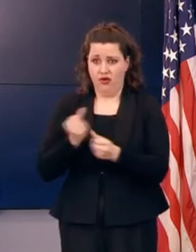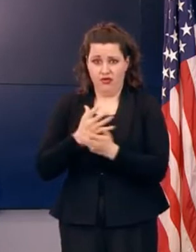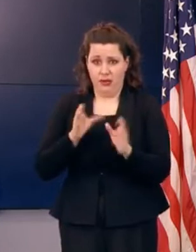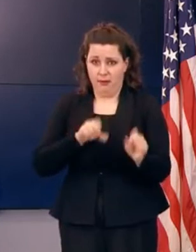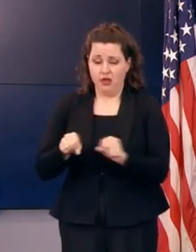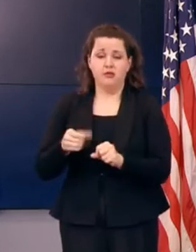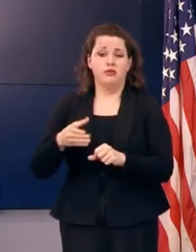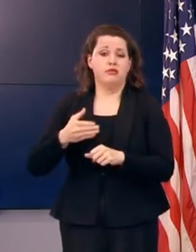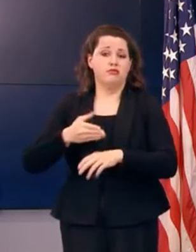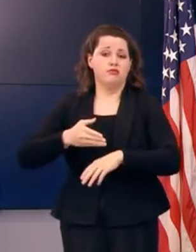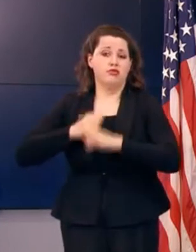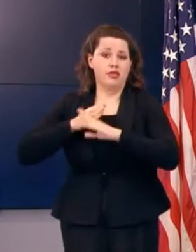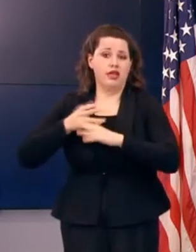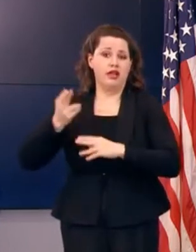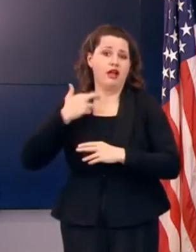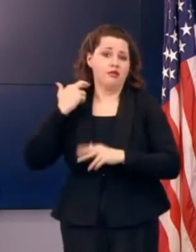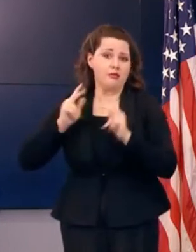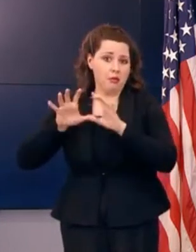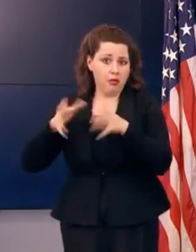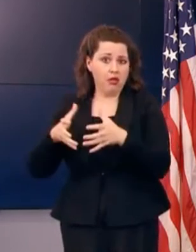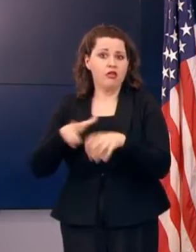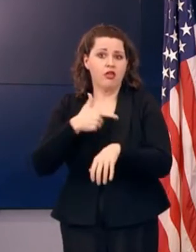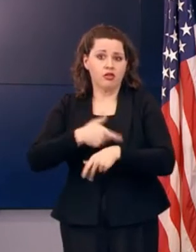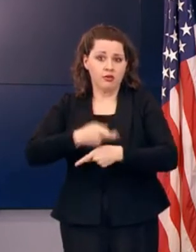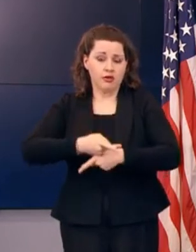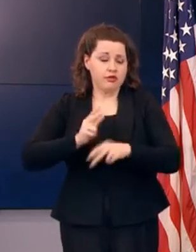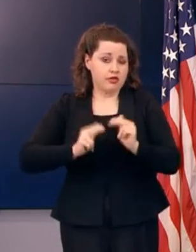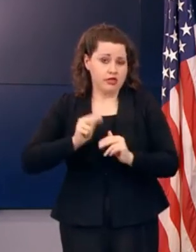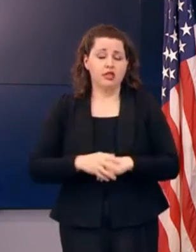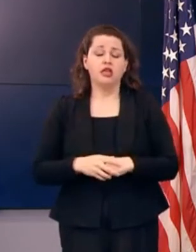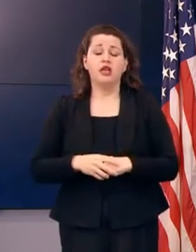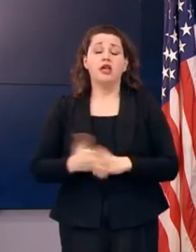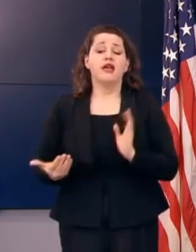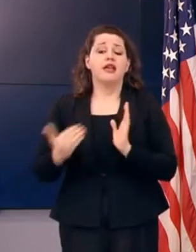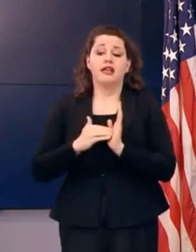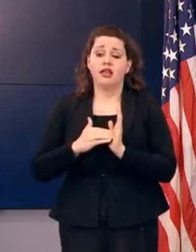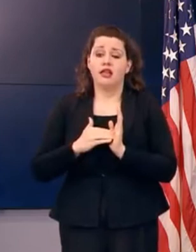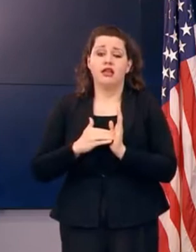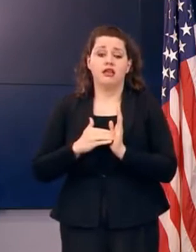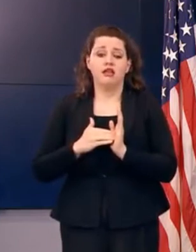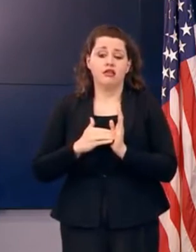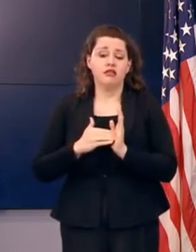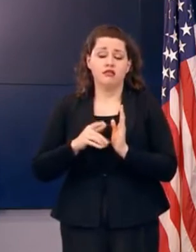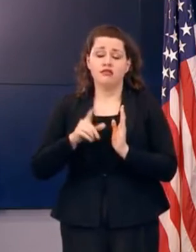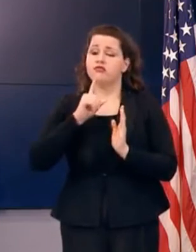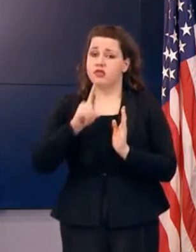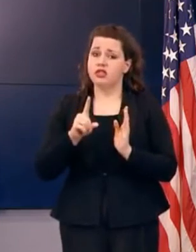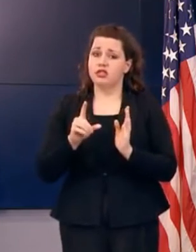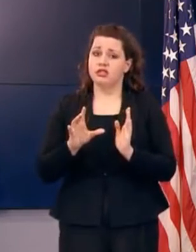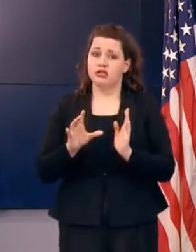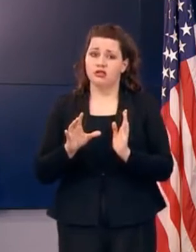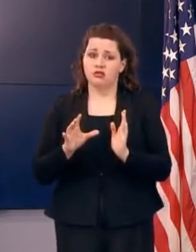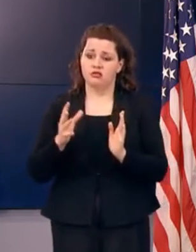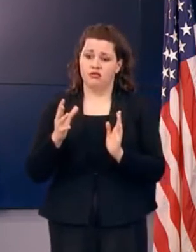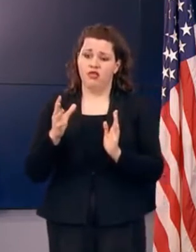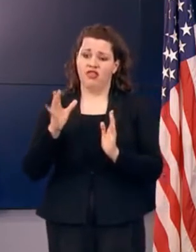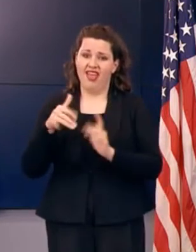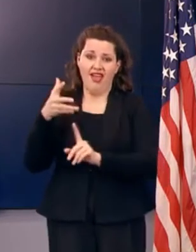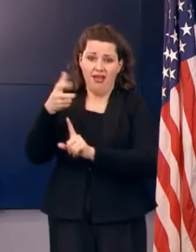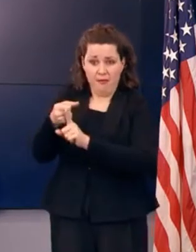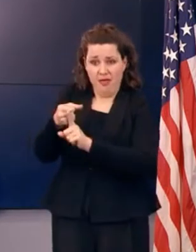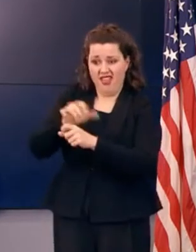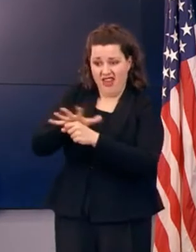in our long-term care facilities, and again, really start to mitigate some of the impact